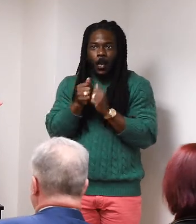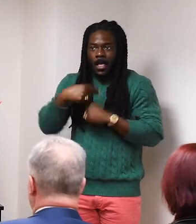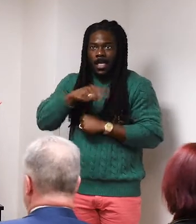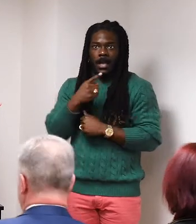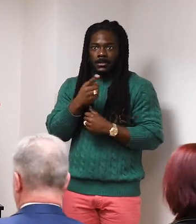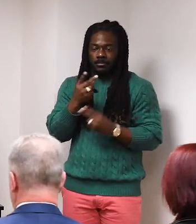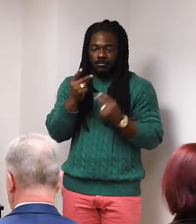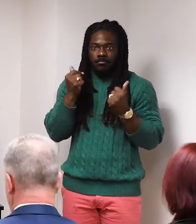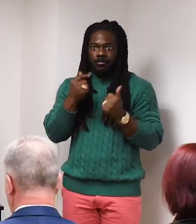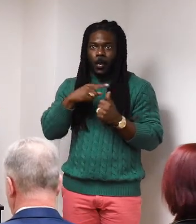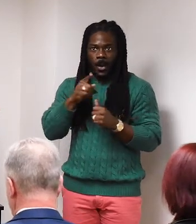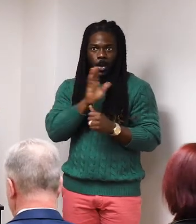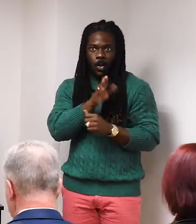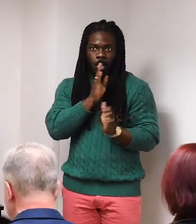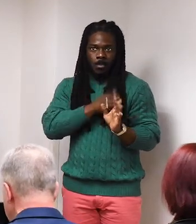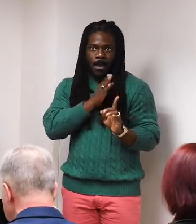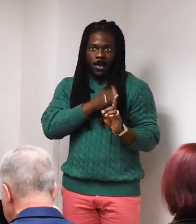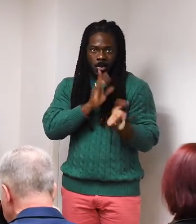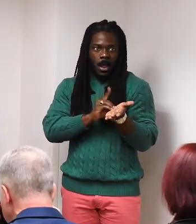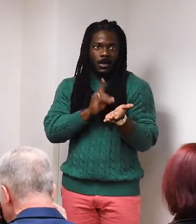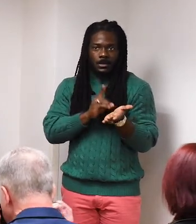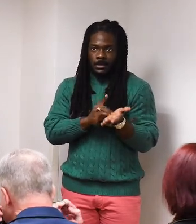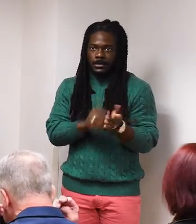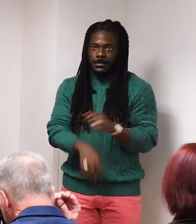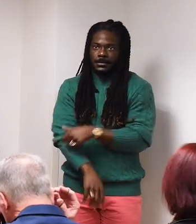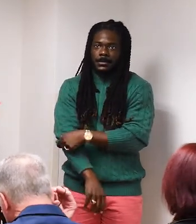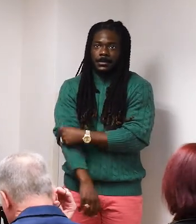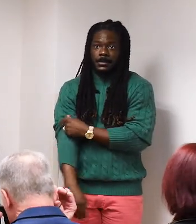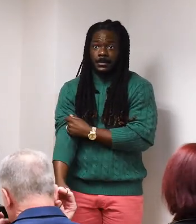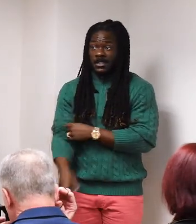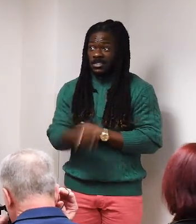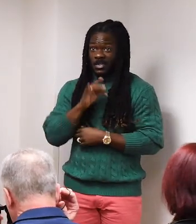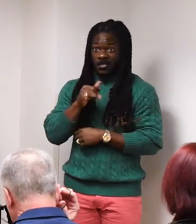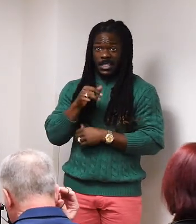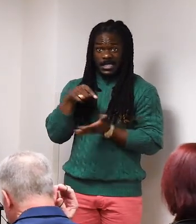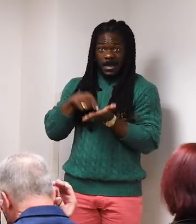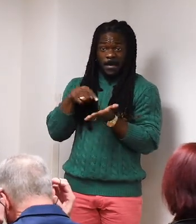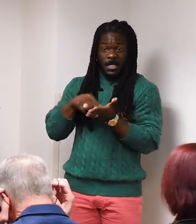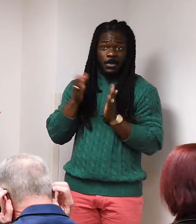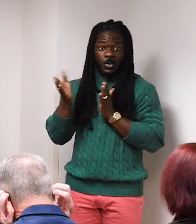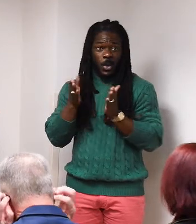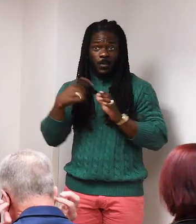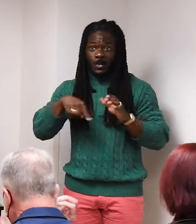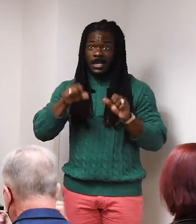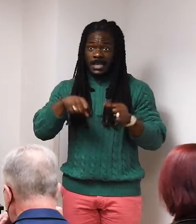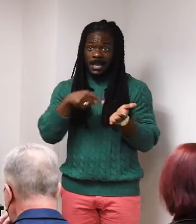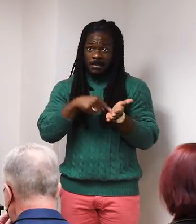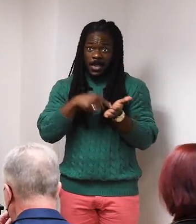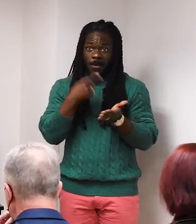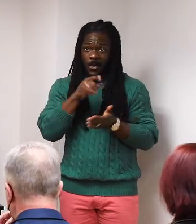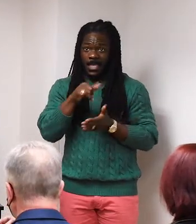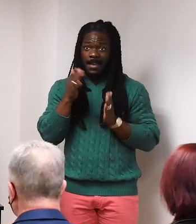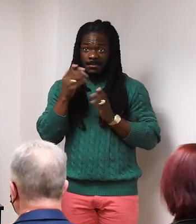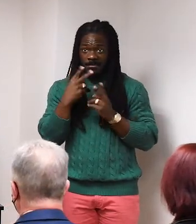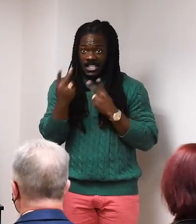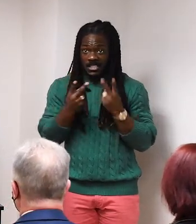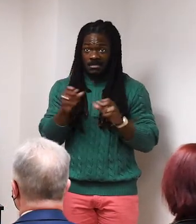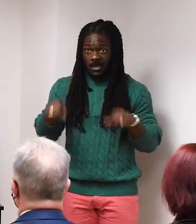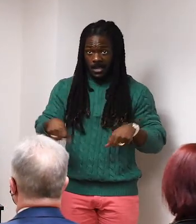us. We're their primary care providers. And actually, it's a billable service. We can bill for that